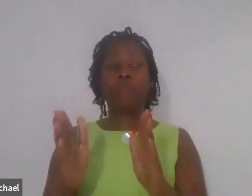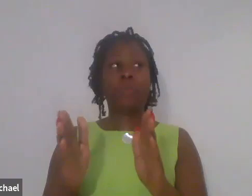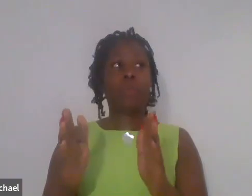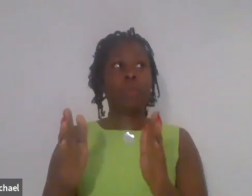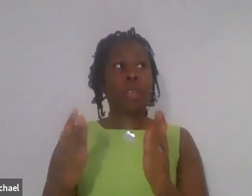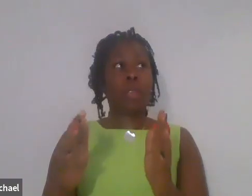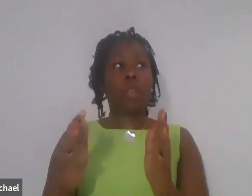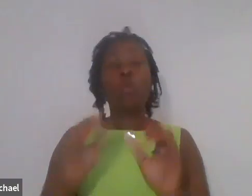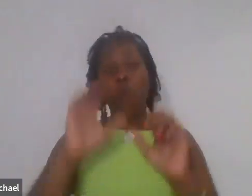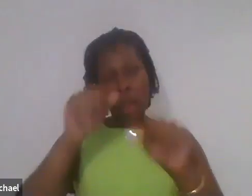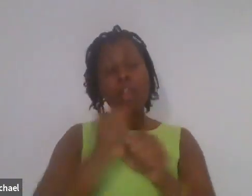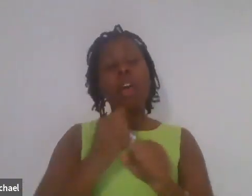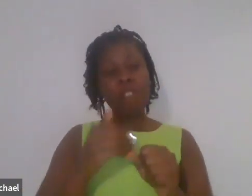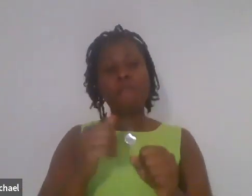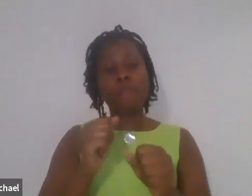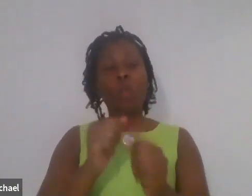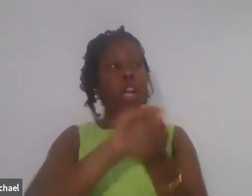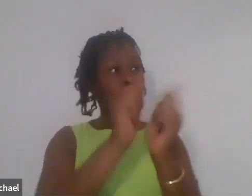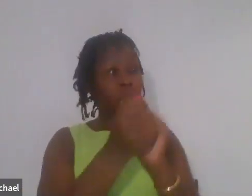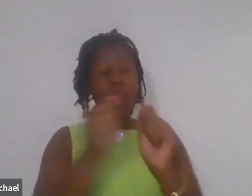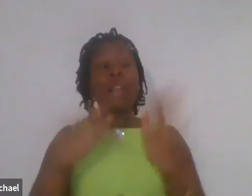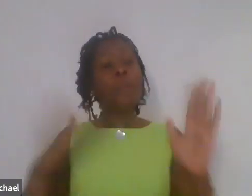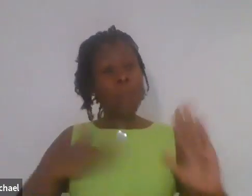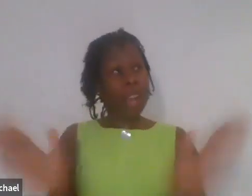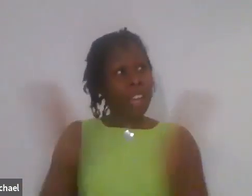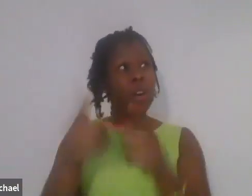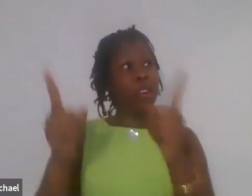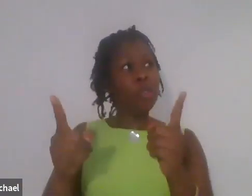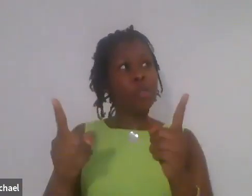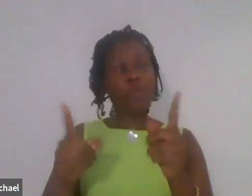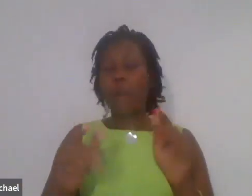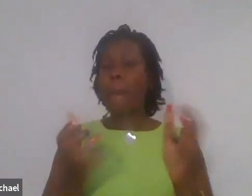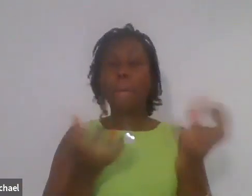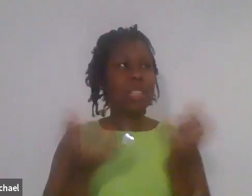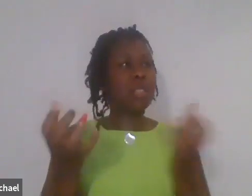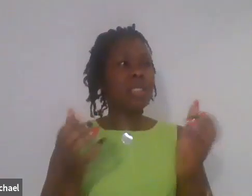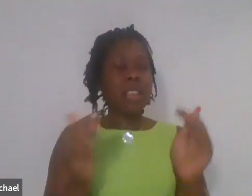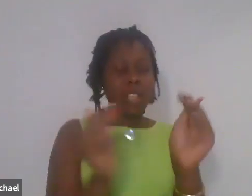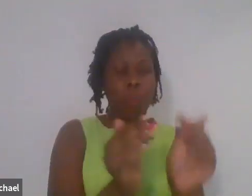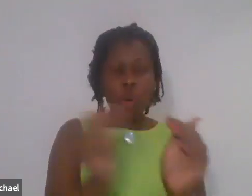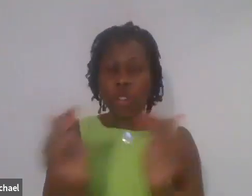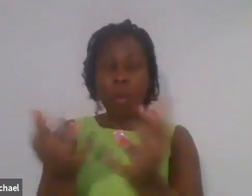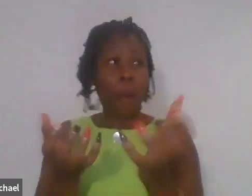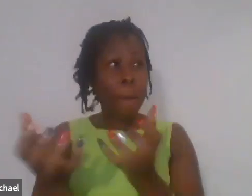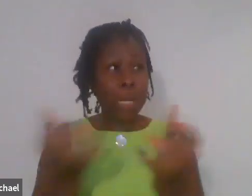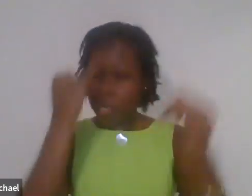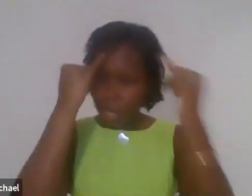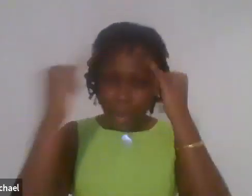You'll get the opportunity. who can have, who can share. And me and I could I'll like to encourage business, you. smaller You can put up business a small